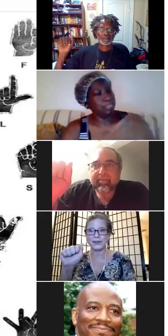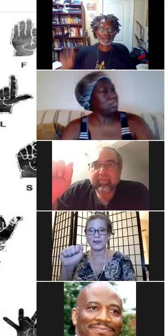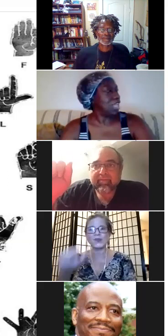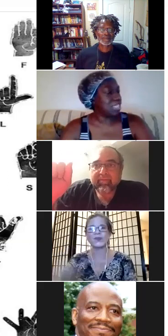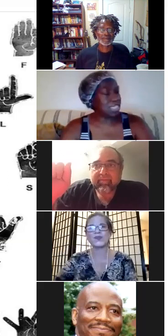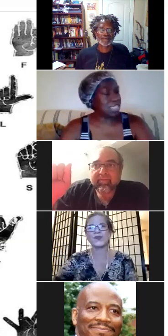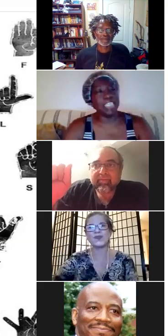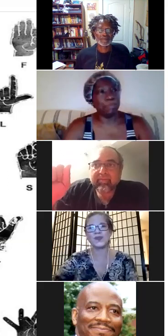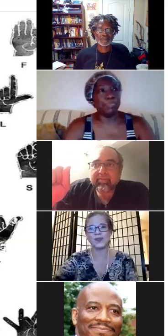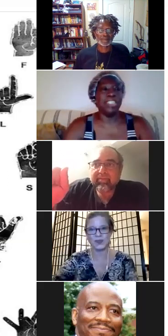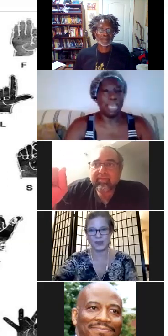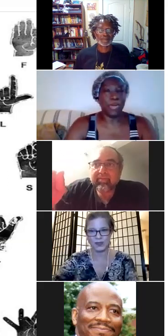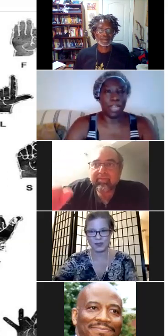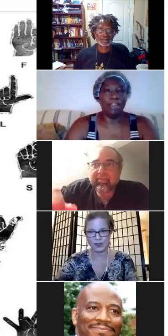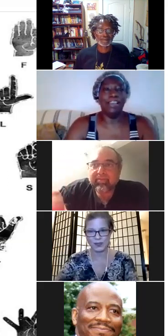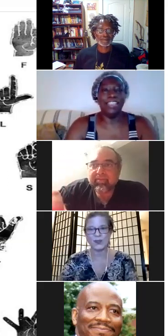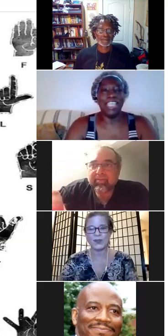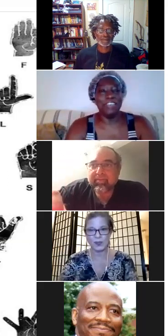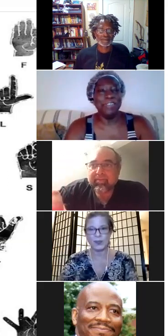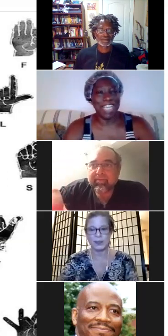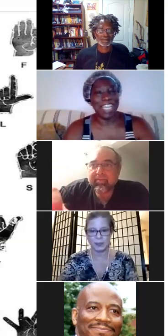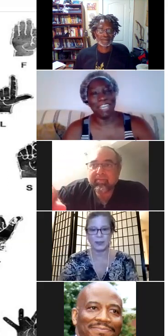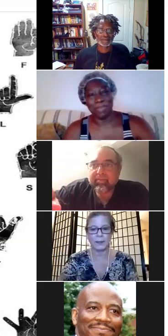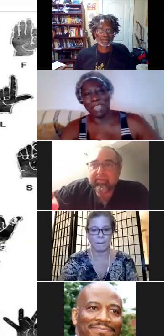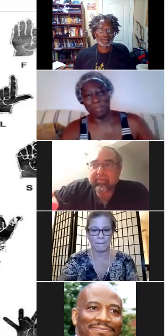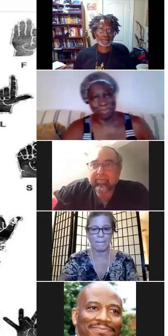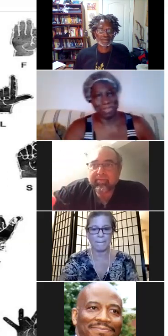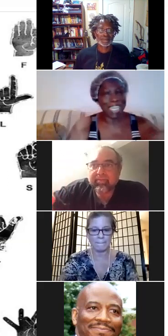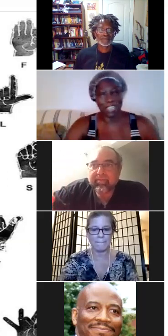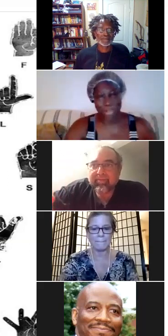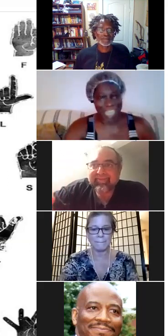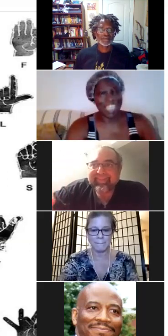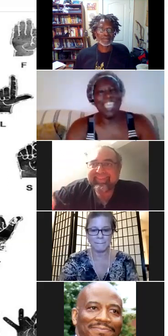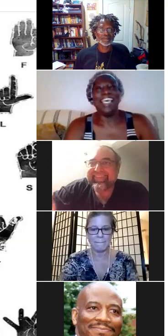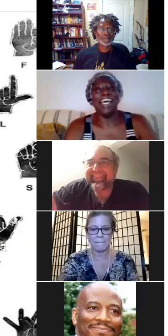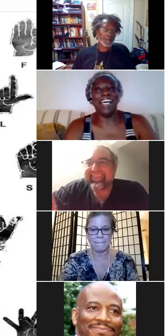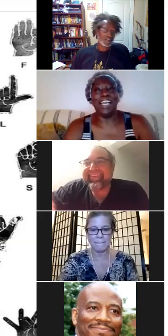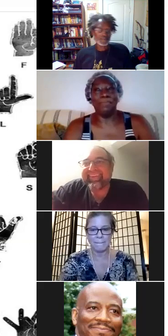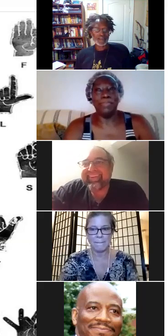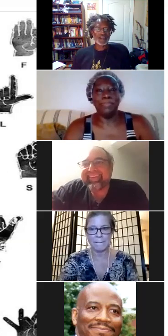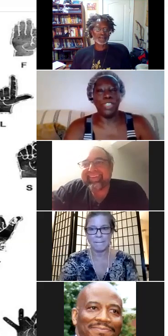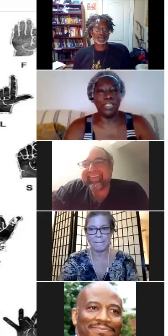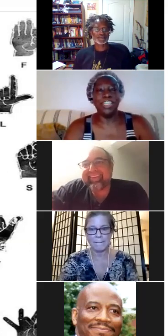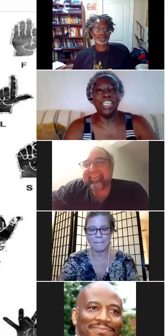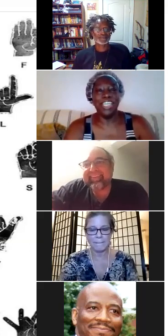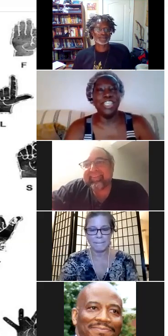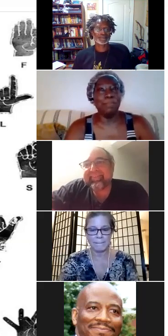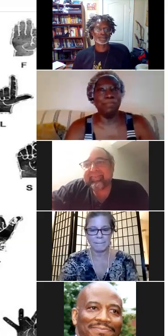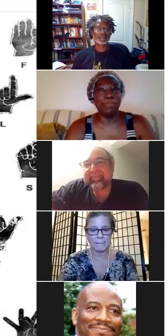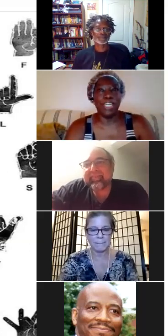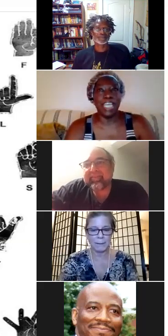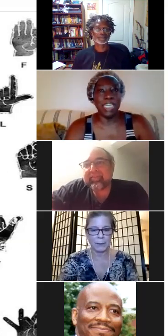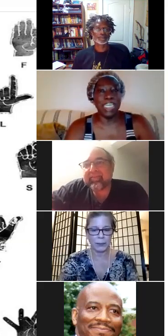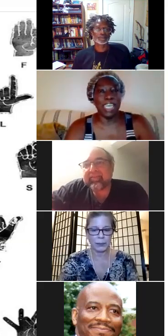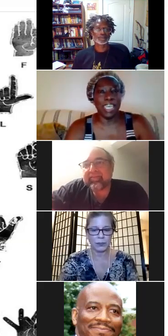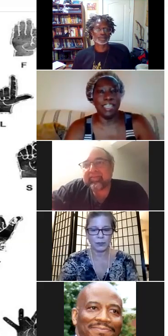Okay, I skipped that part. Thank you. I got to backtrack. Backtrack.